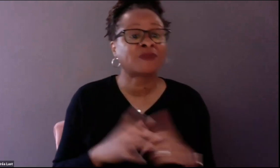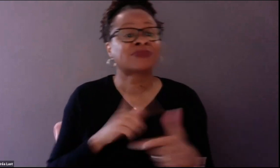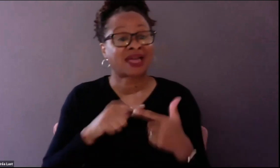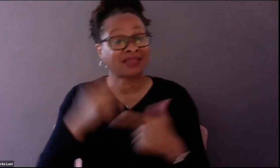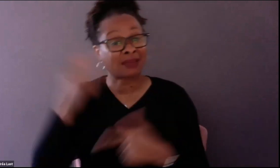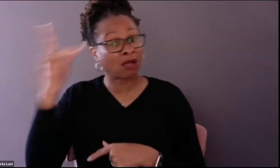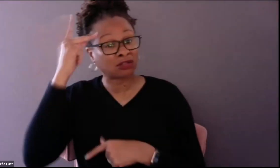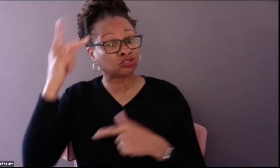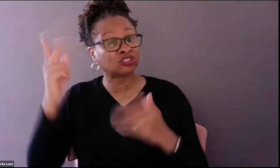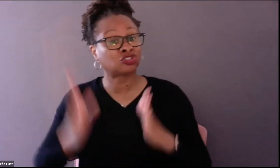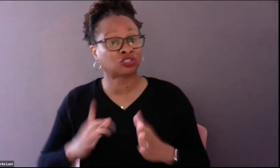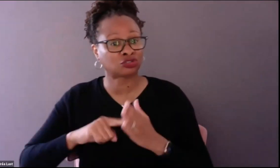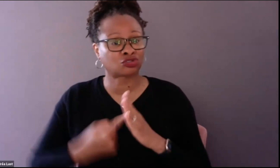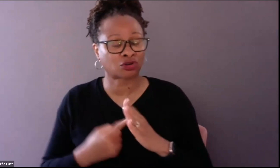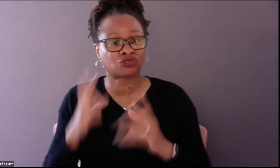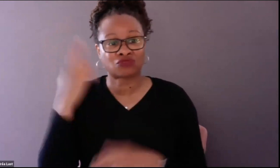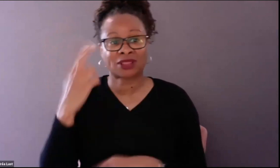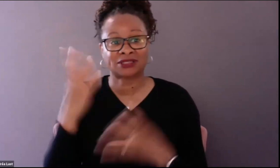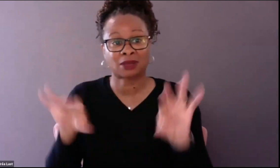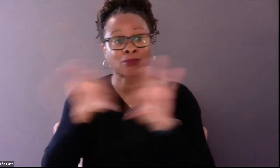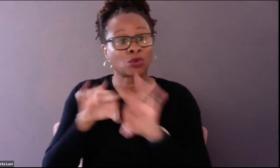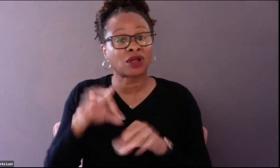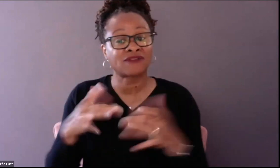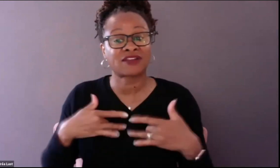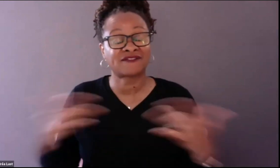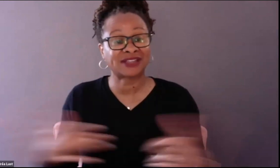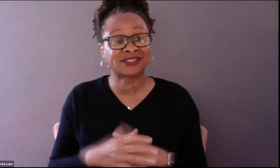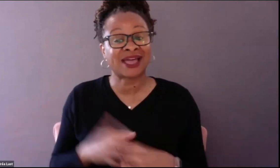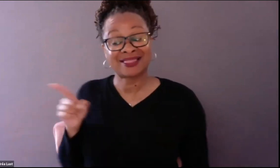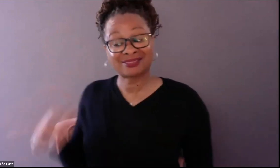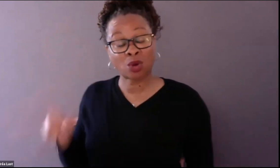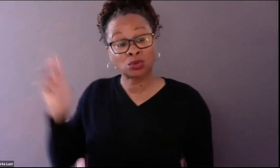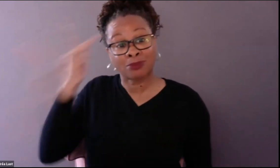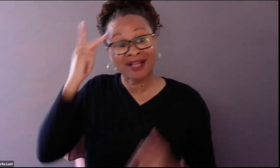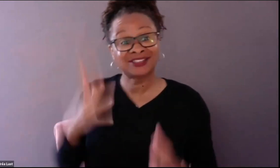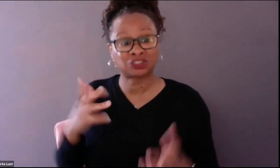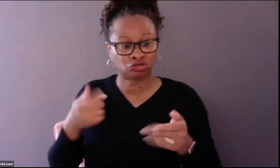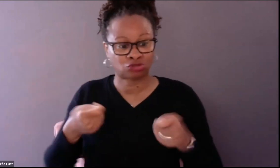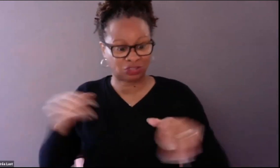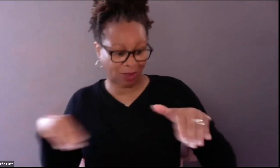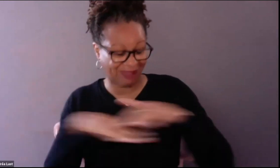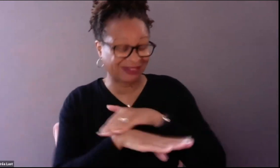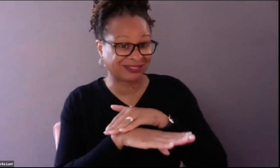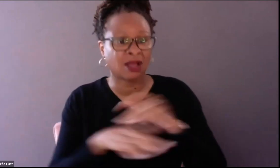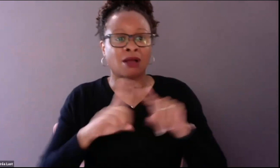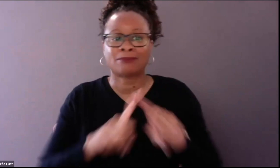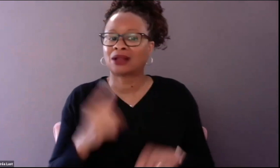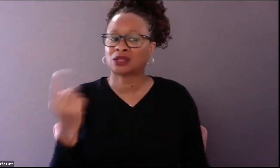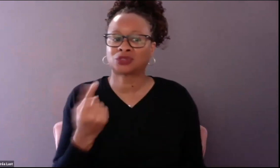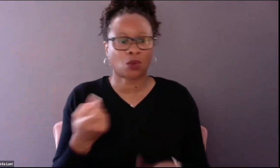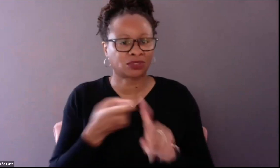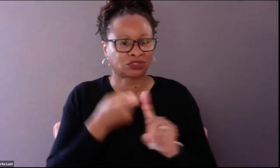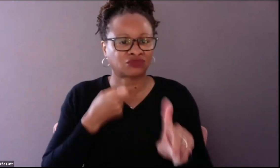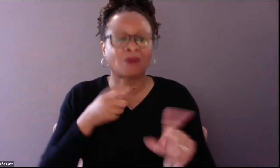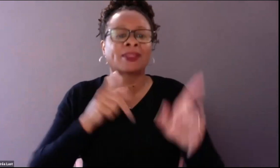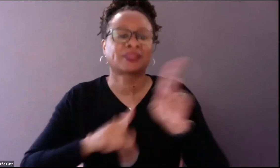realizing the importance of the event. So we had the politicians coming in, trying to, but it's always been from the